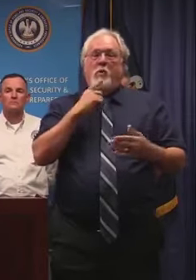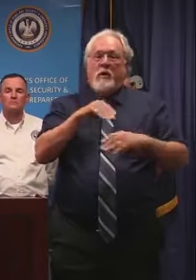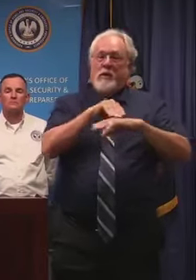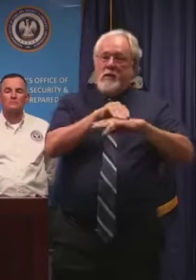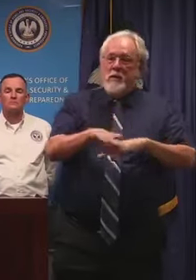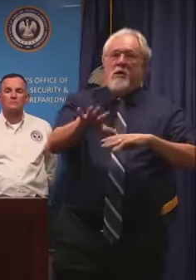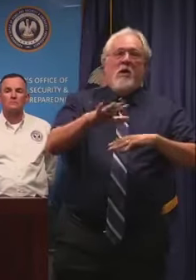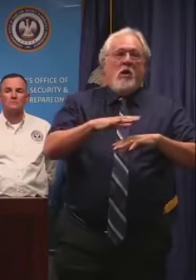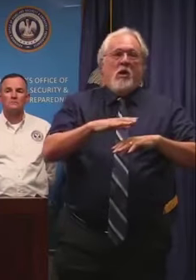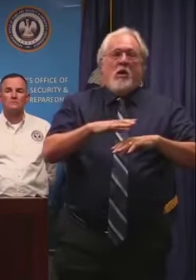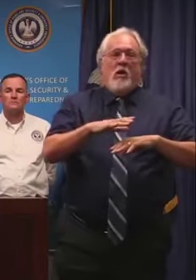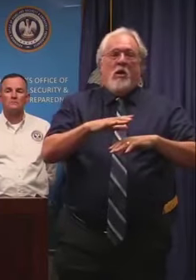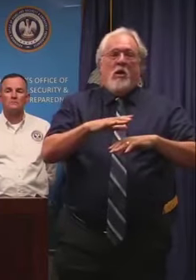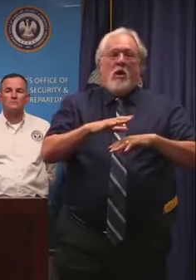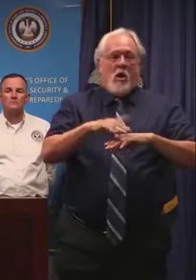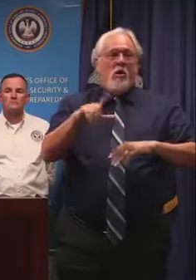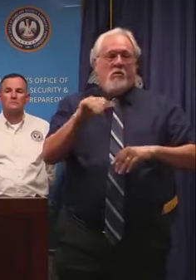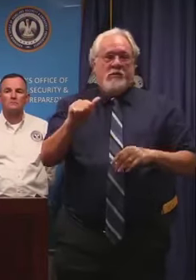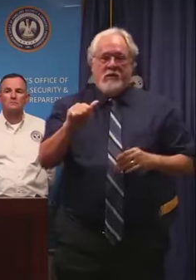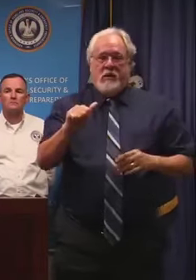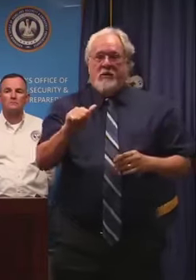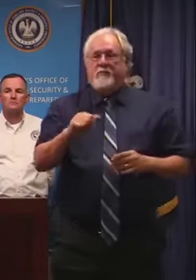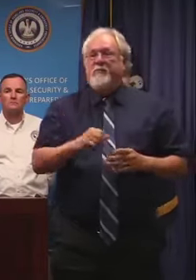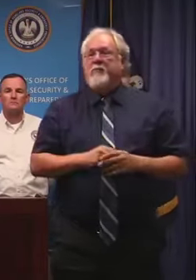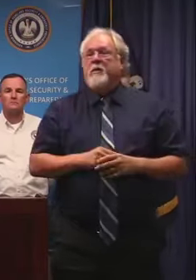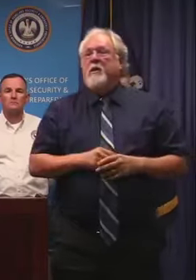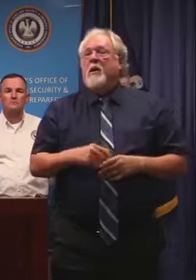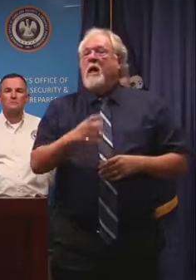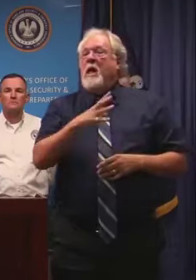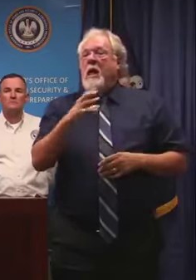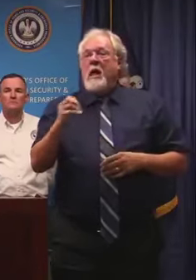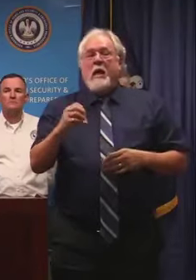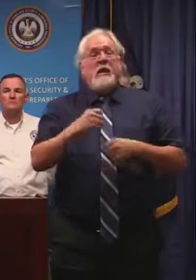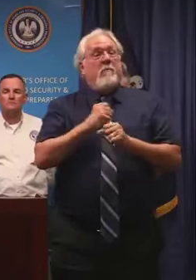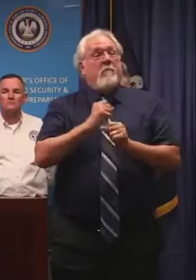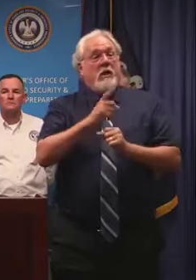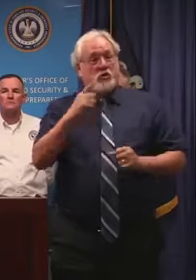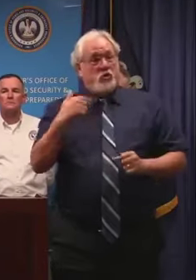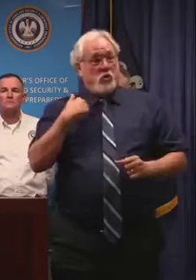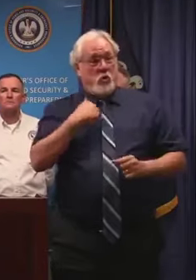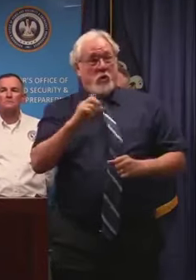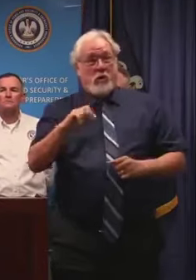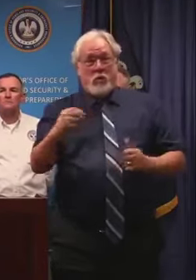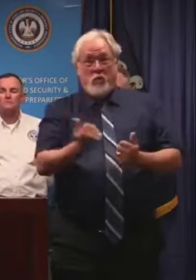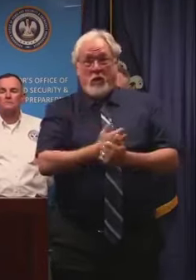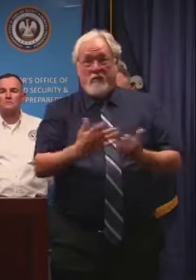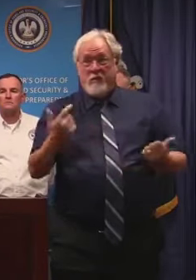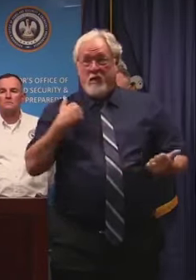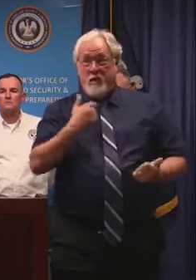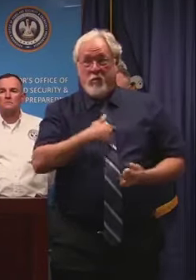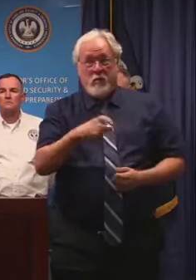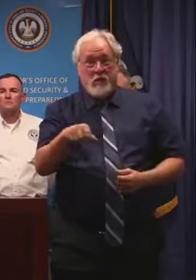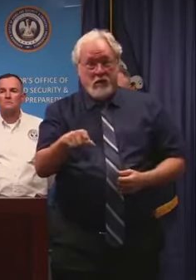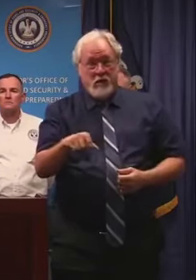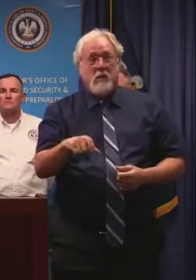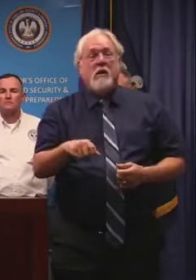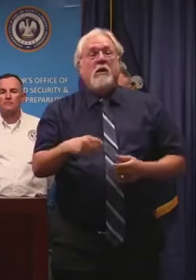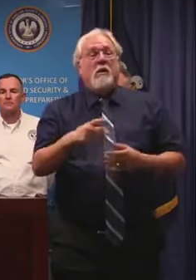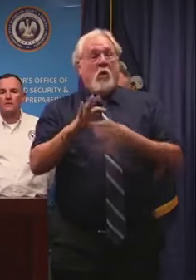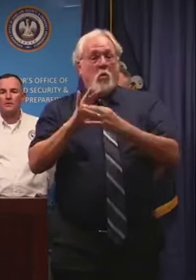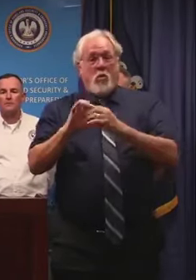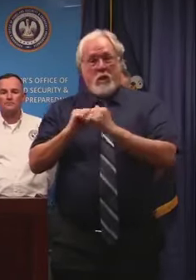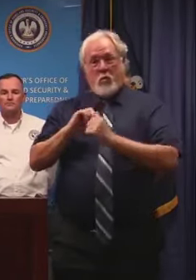be on the state of Louisiana. And to make sure that we are doing everything that we need to, both to